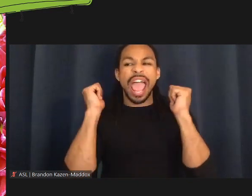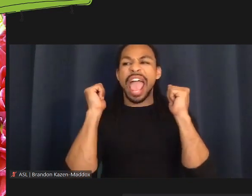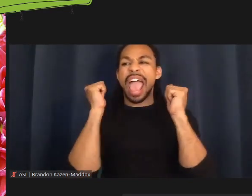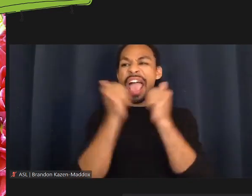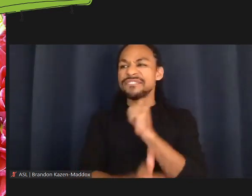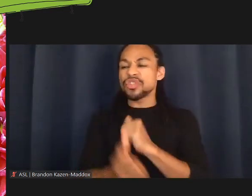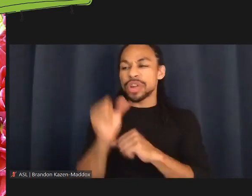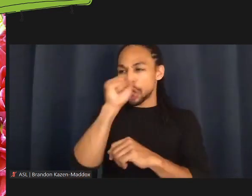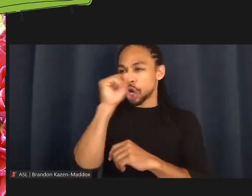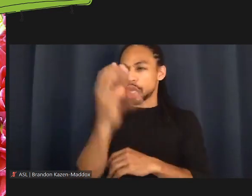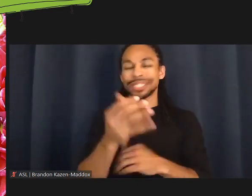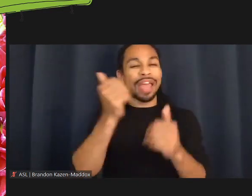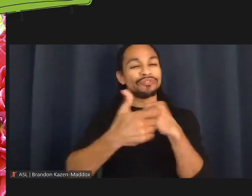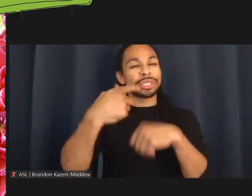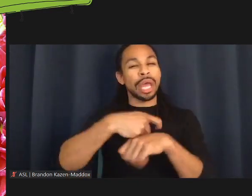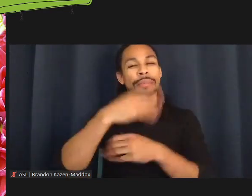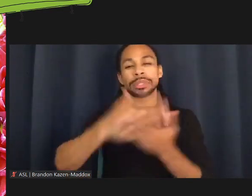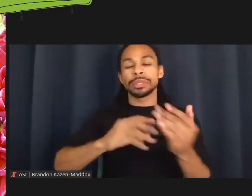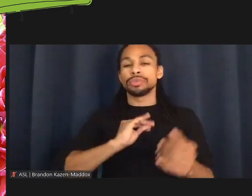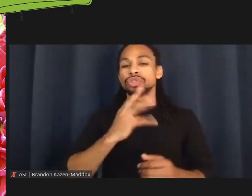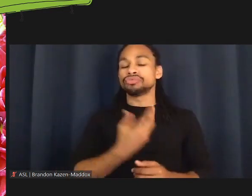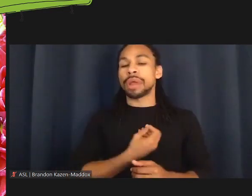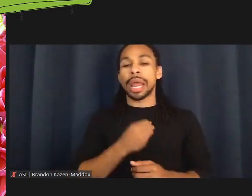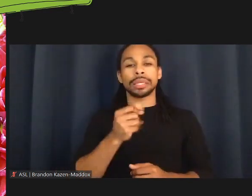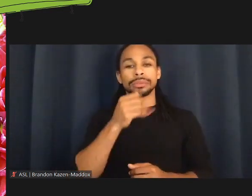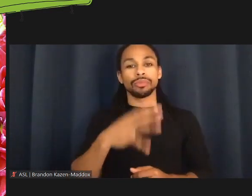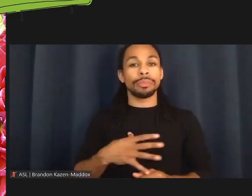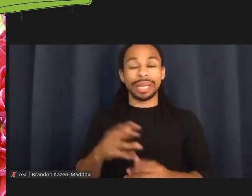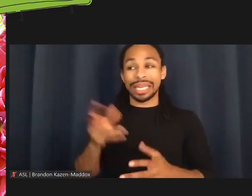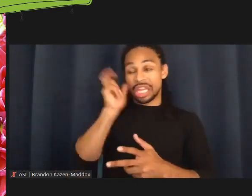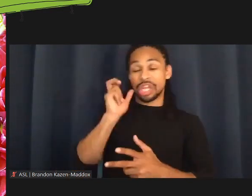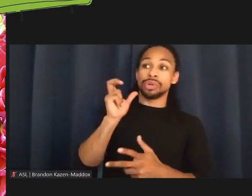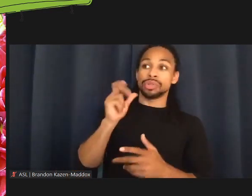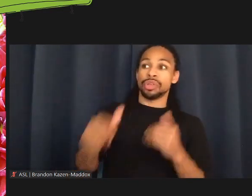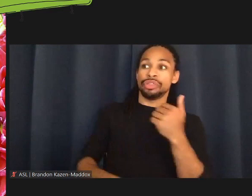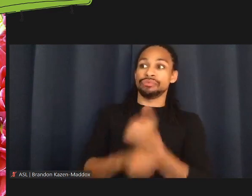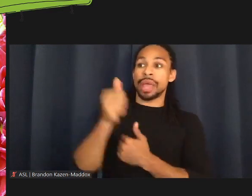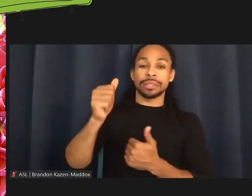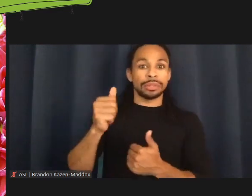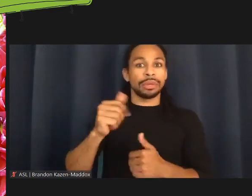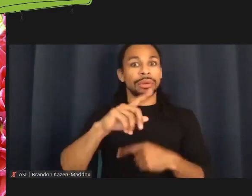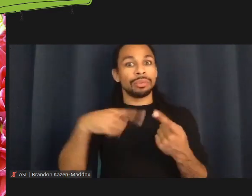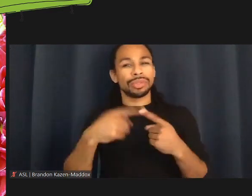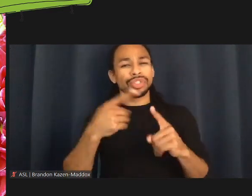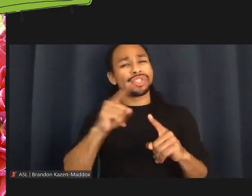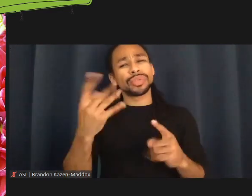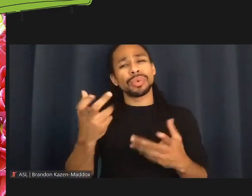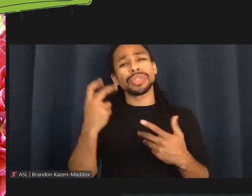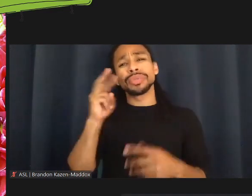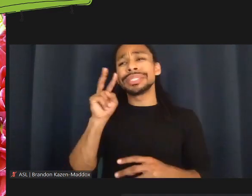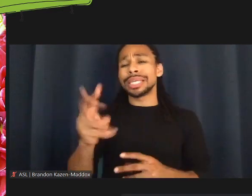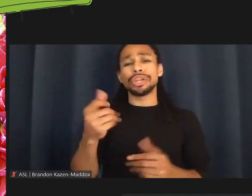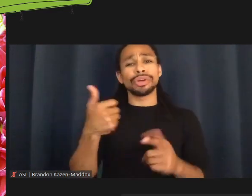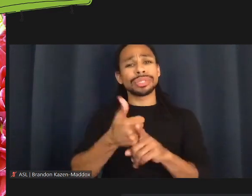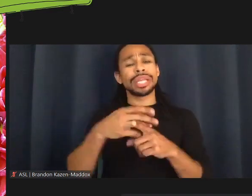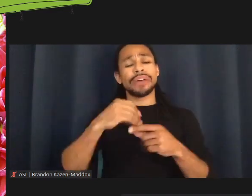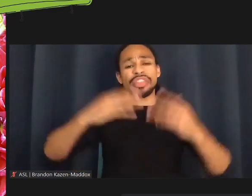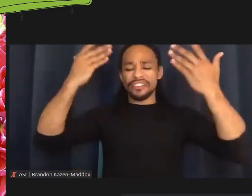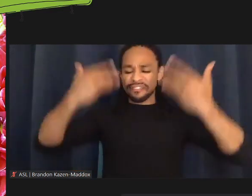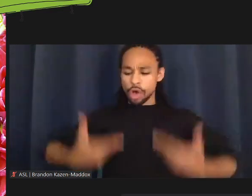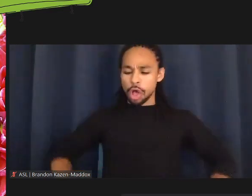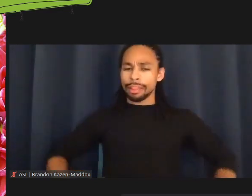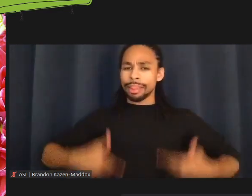time some trans woman turns threats when she just wants to see herself in full length glory. Once a